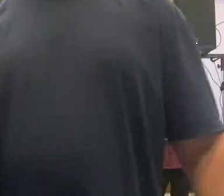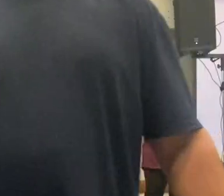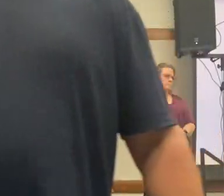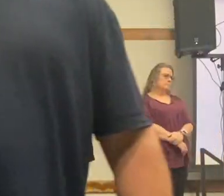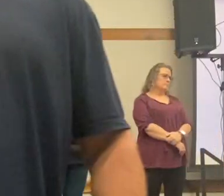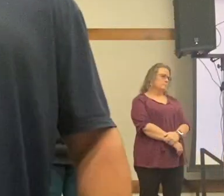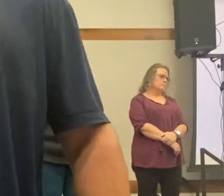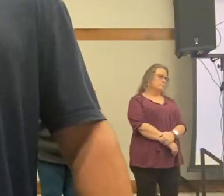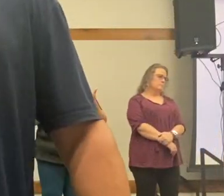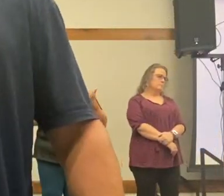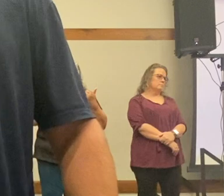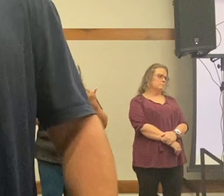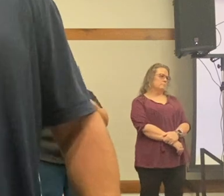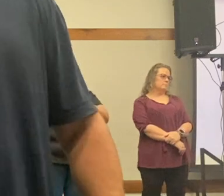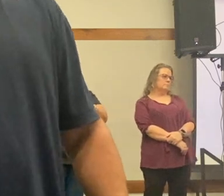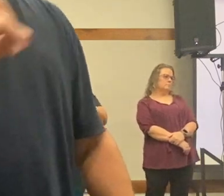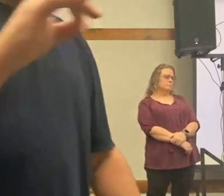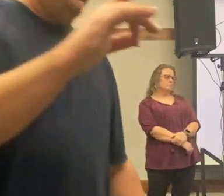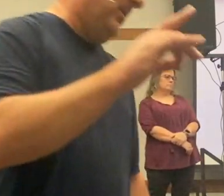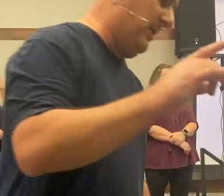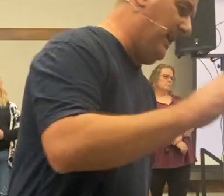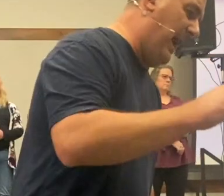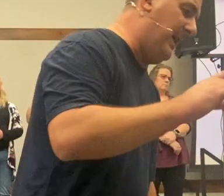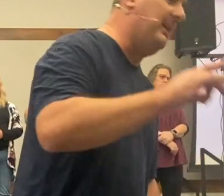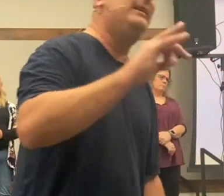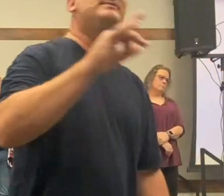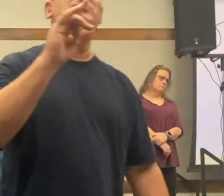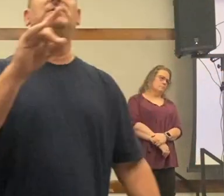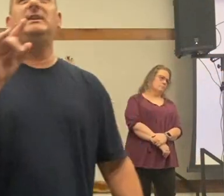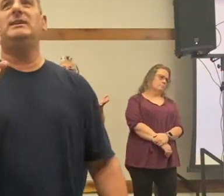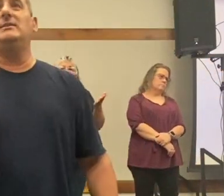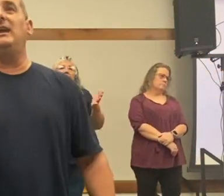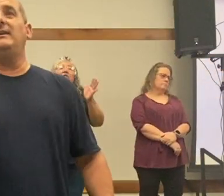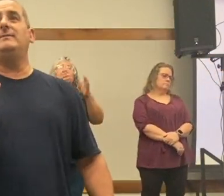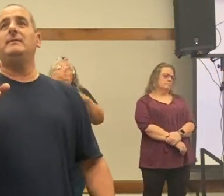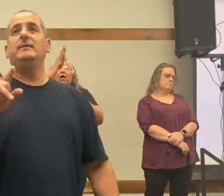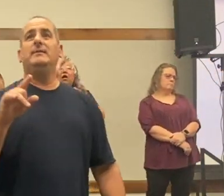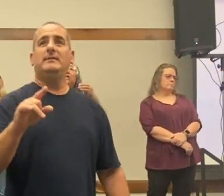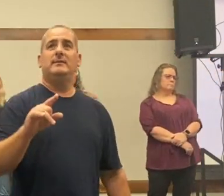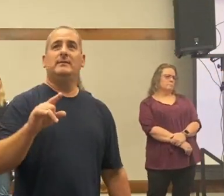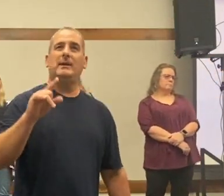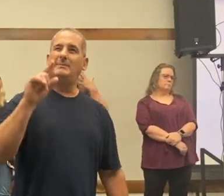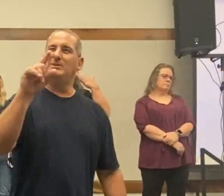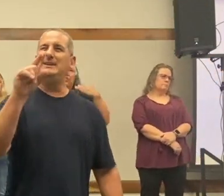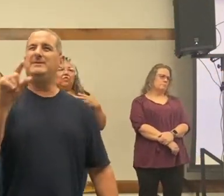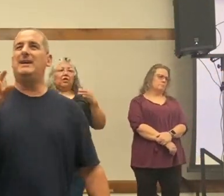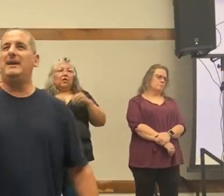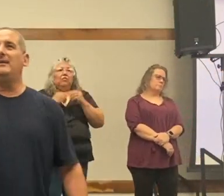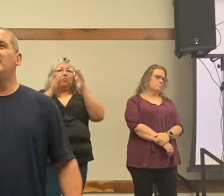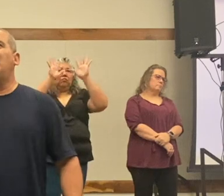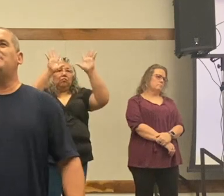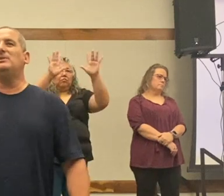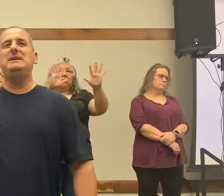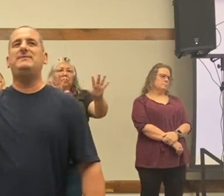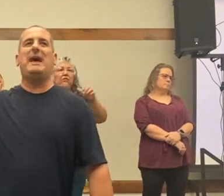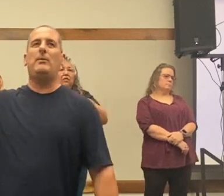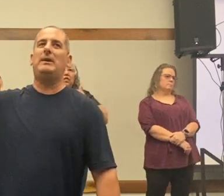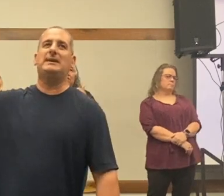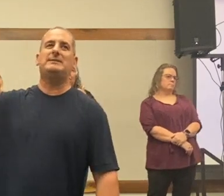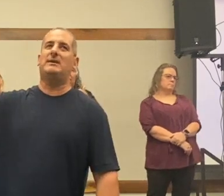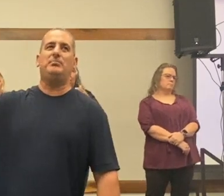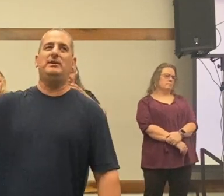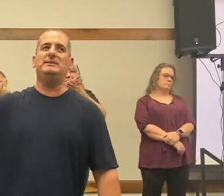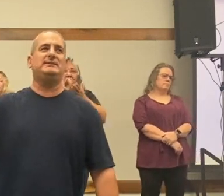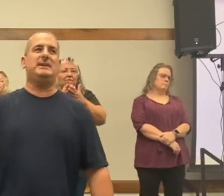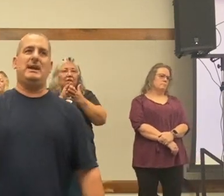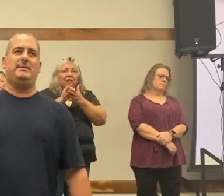breakthrough. Today is the day where God is moving in your life. I believe that. I believe that when